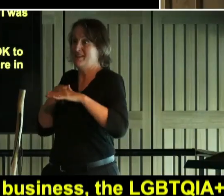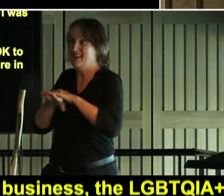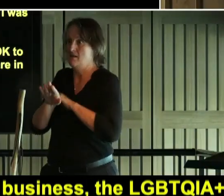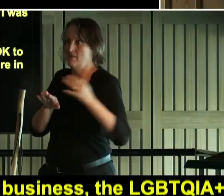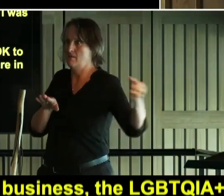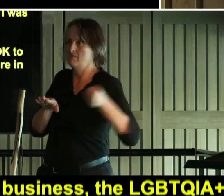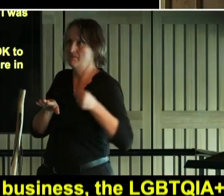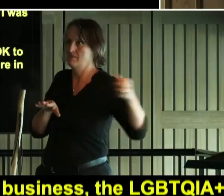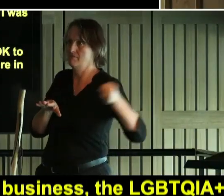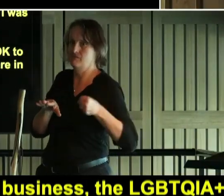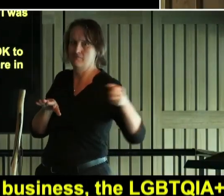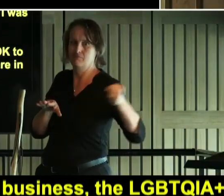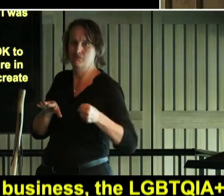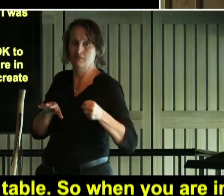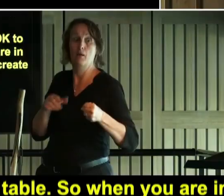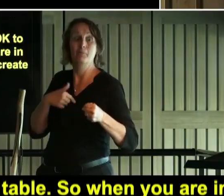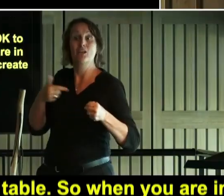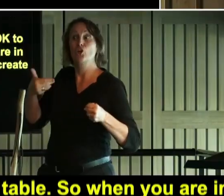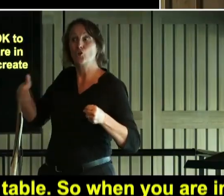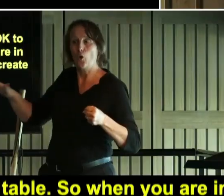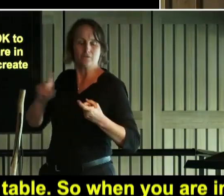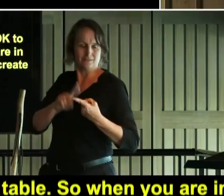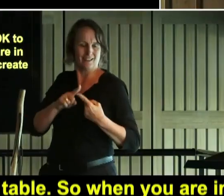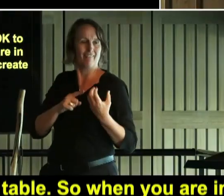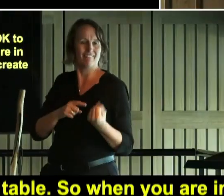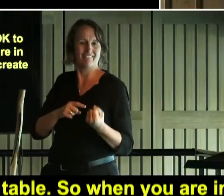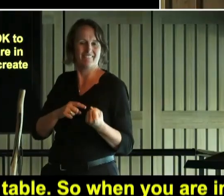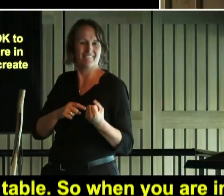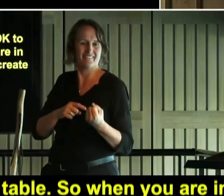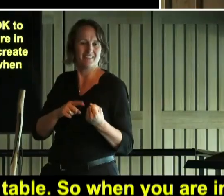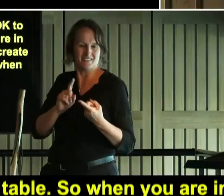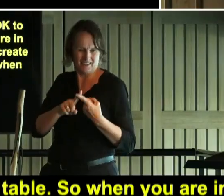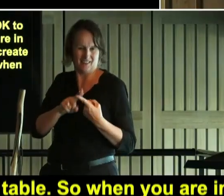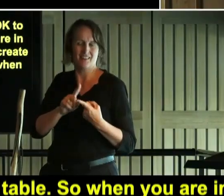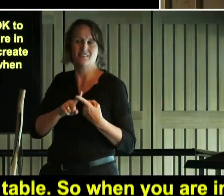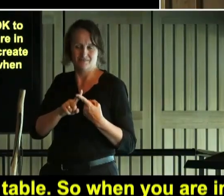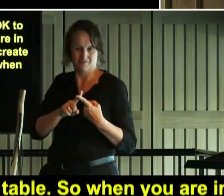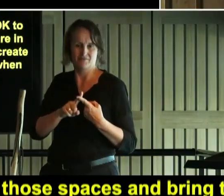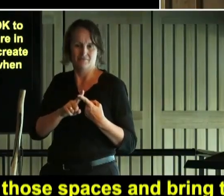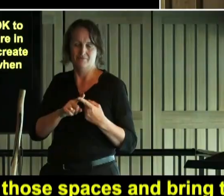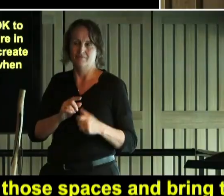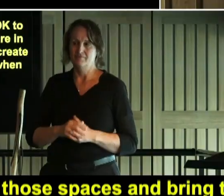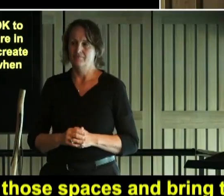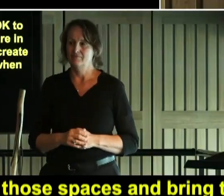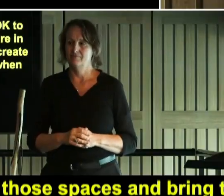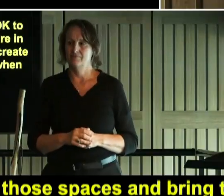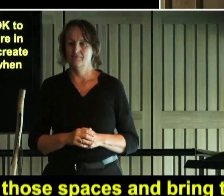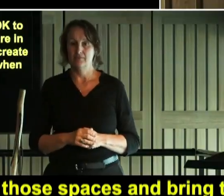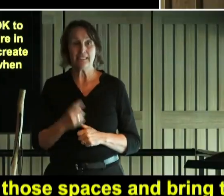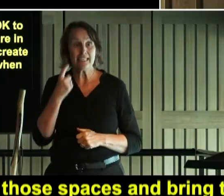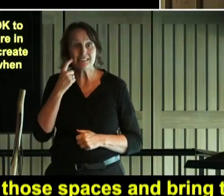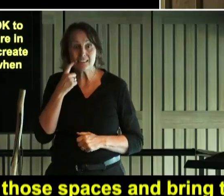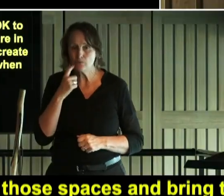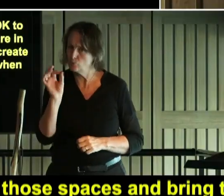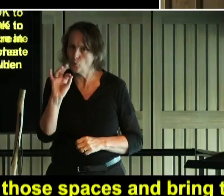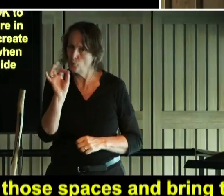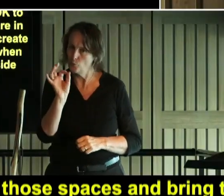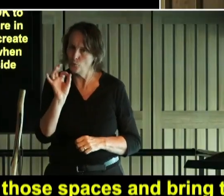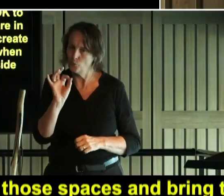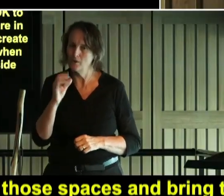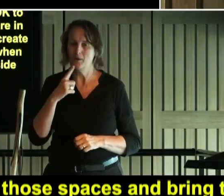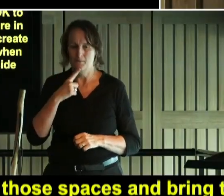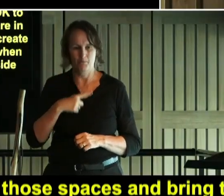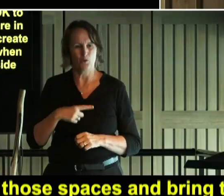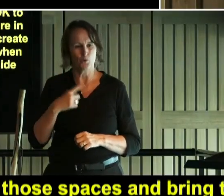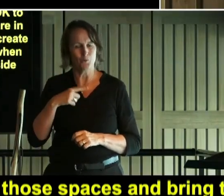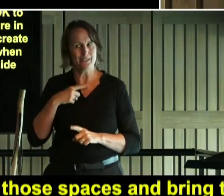and bring those people in so that when you go, there's somebody right there alongside you that'll take that seat. It's not easy to do